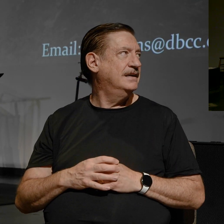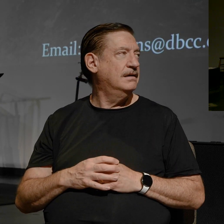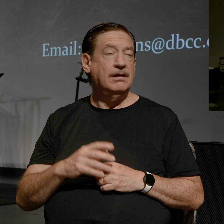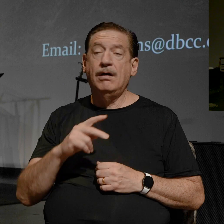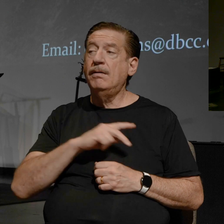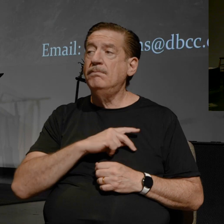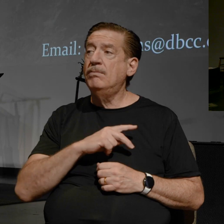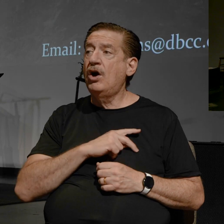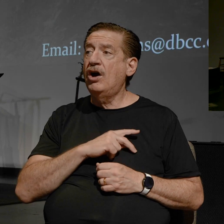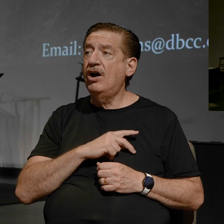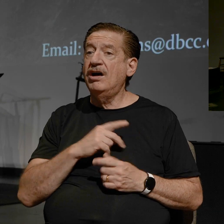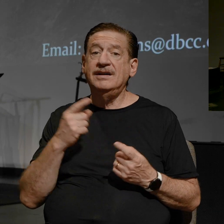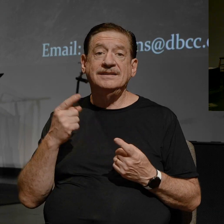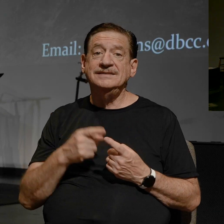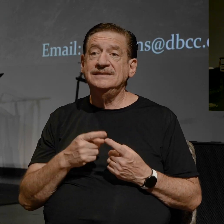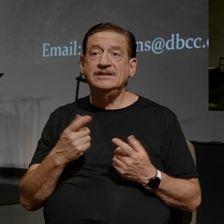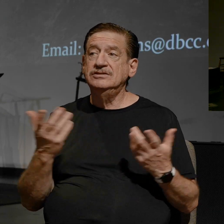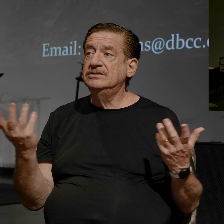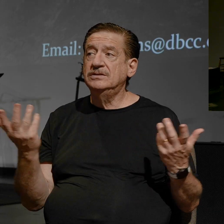Paul has essentially